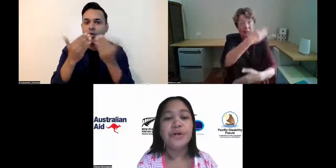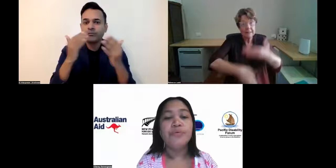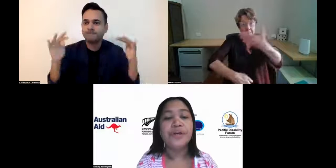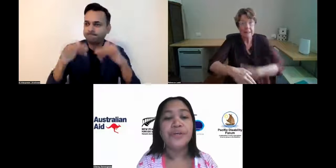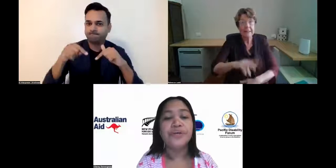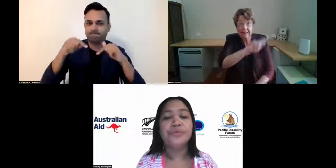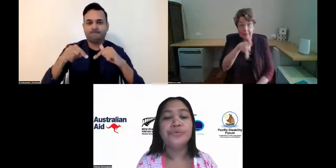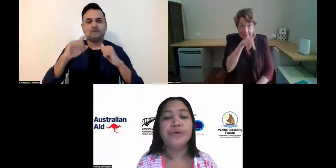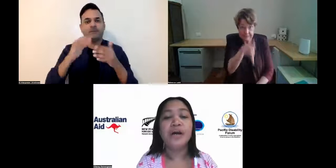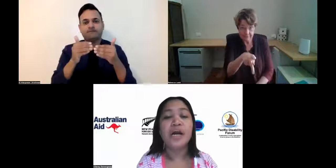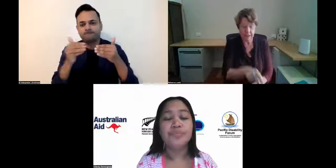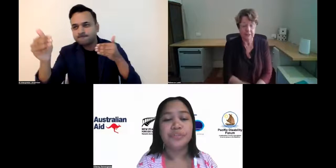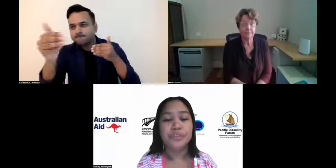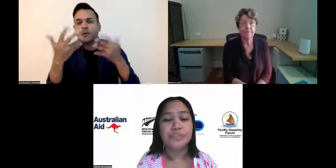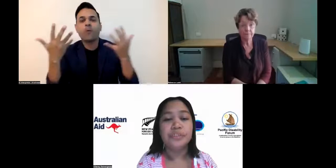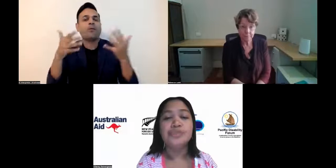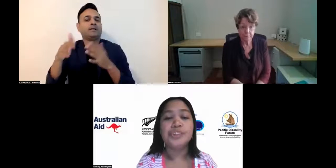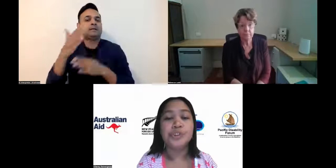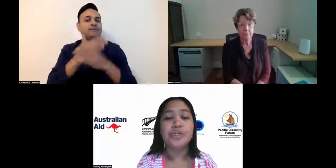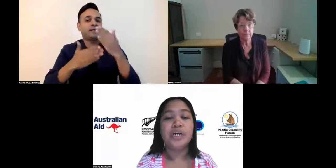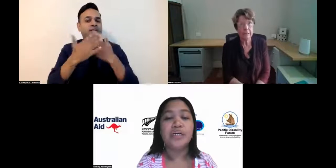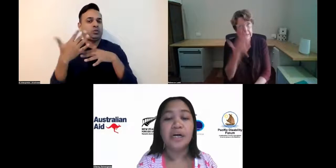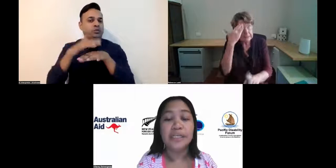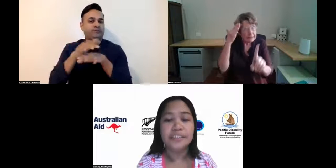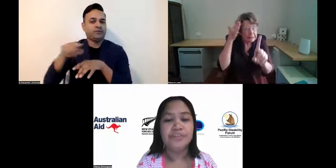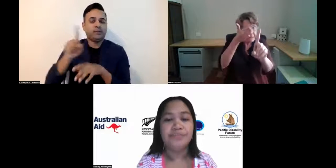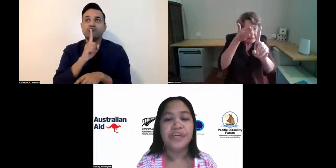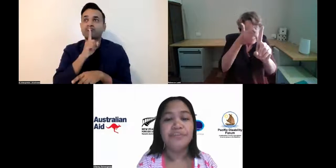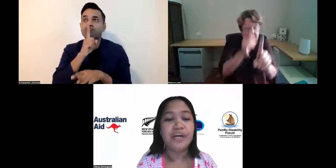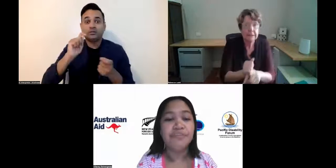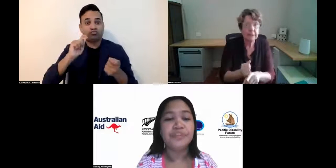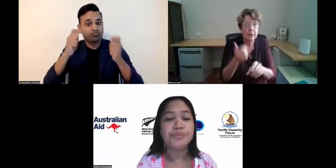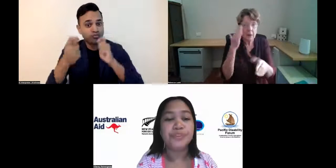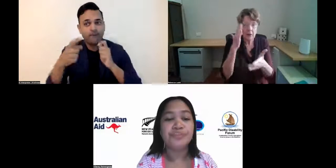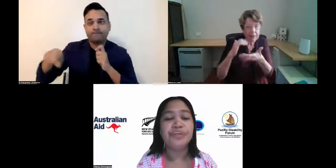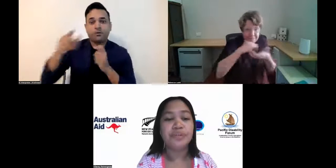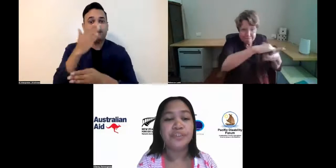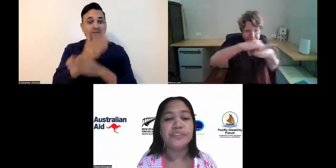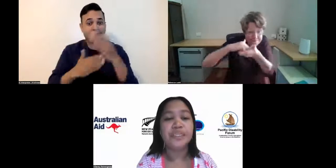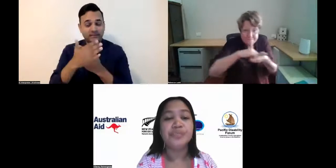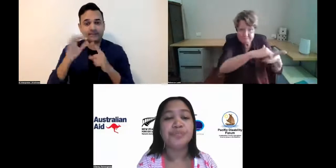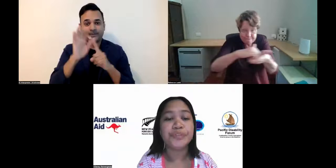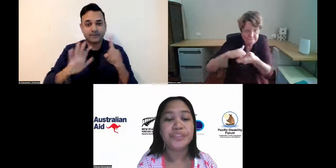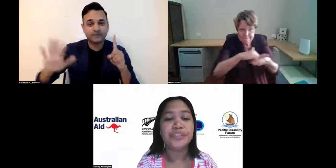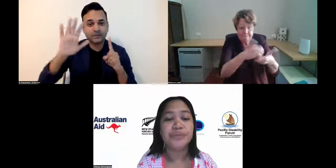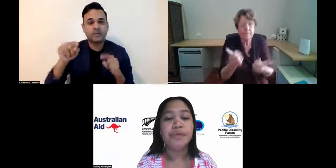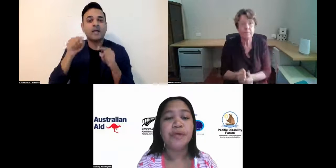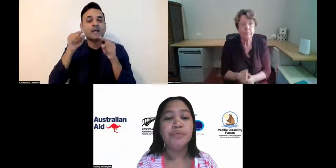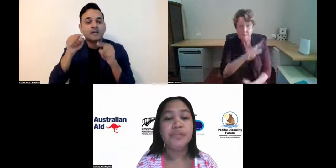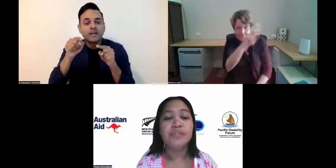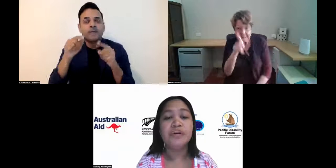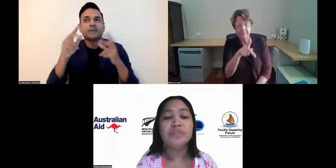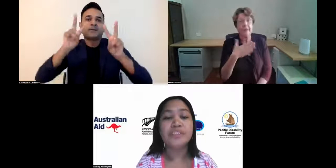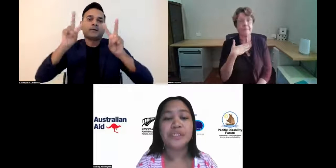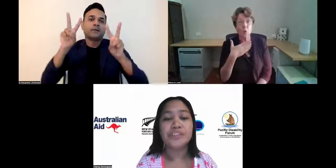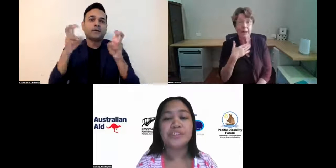Therefore, we are here to do our utmost to ensure our collective and diverse Pacific voice is represented